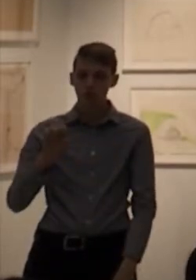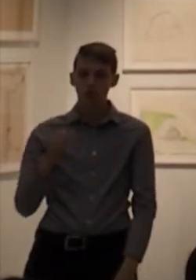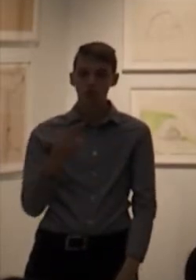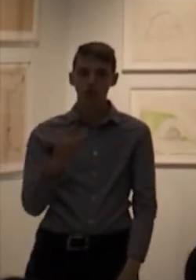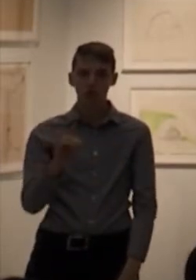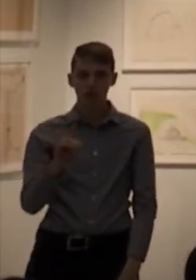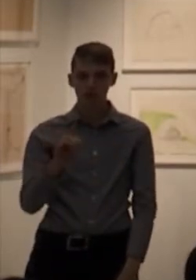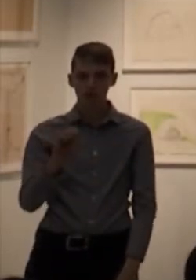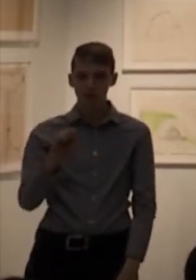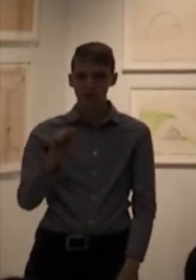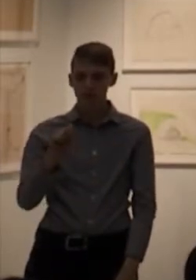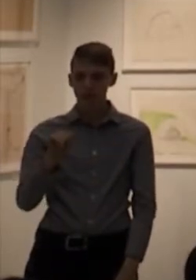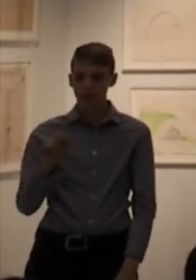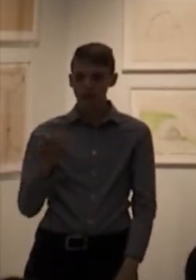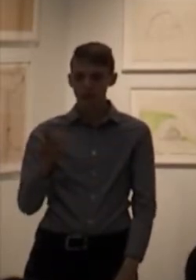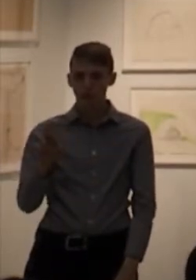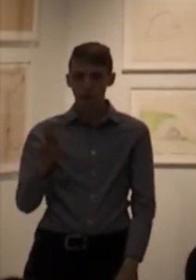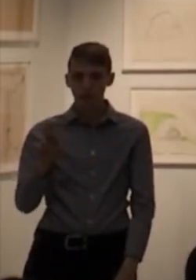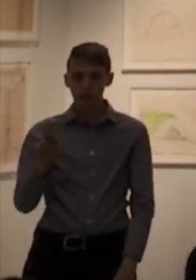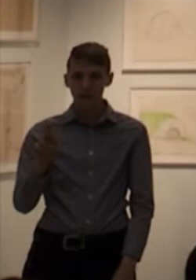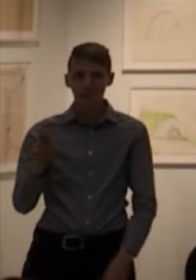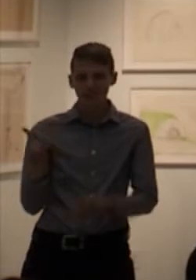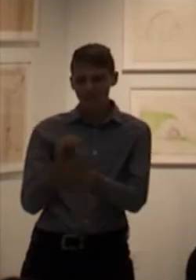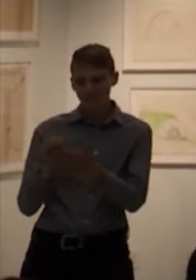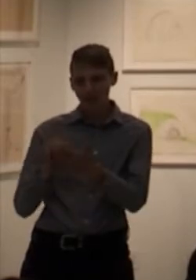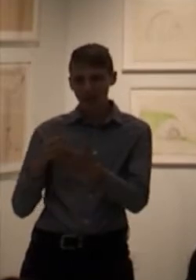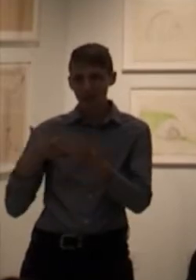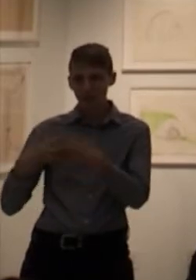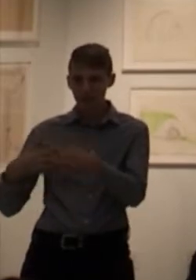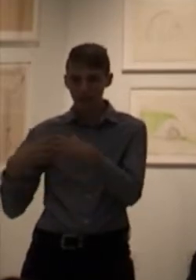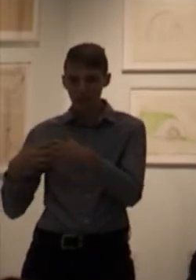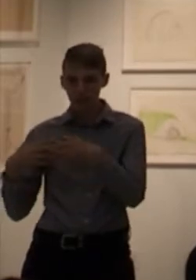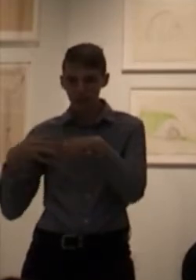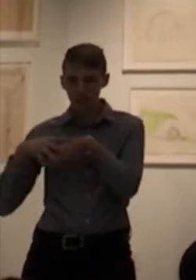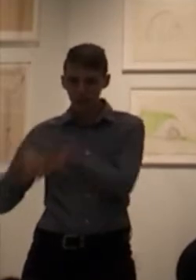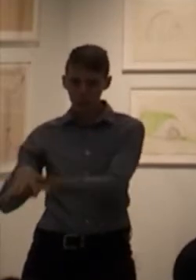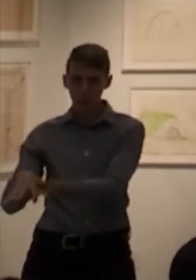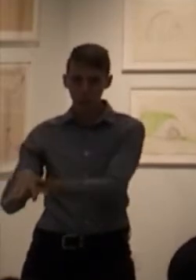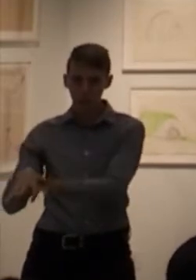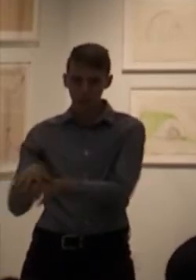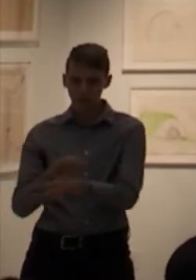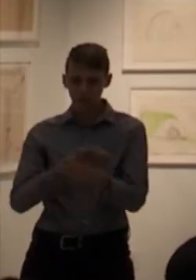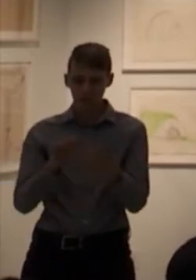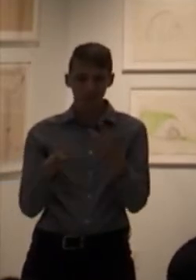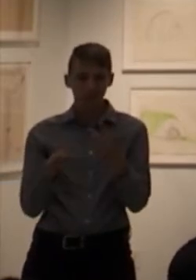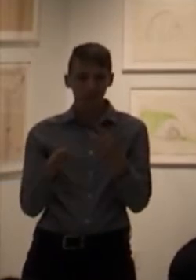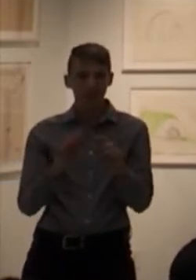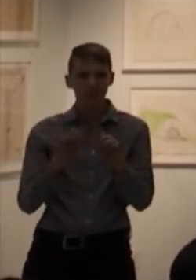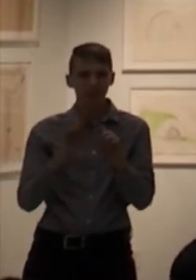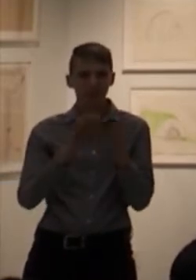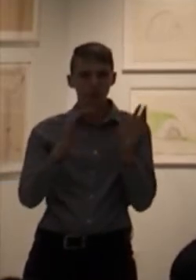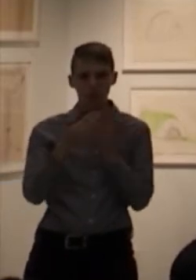design and something sort of mechanical. Each of them has a very, very different approach.